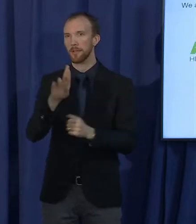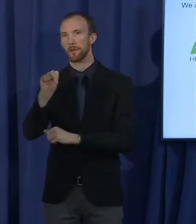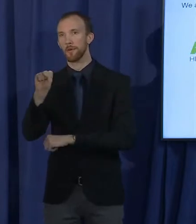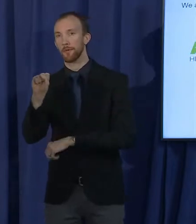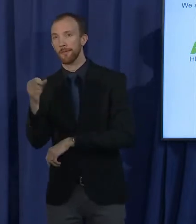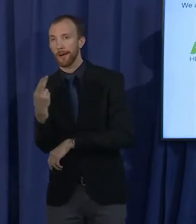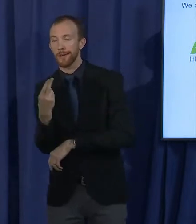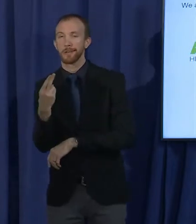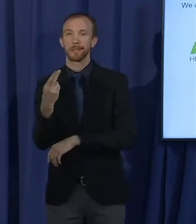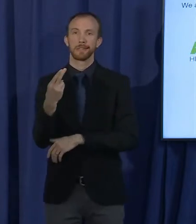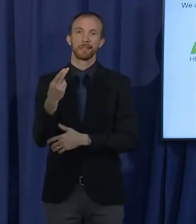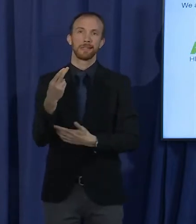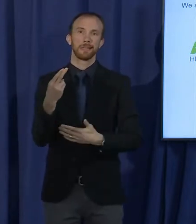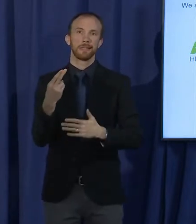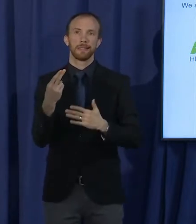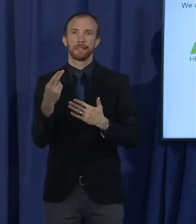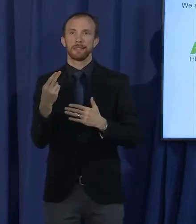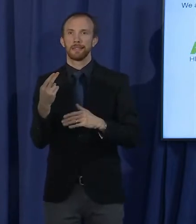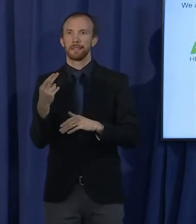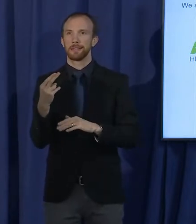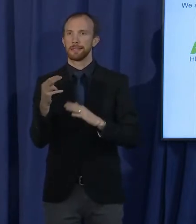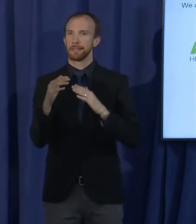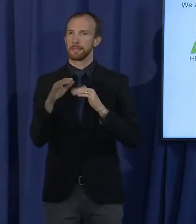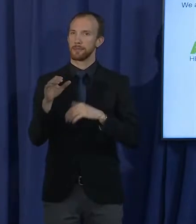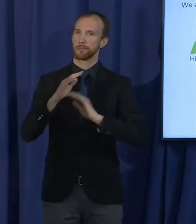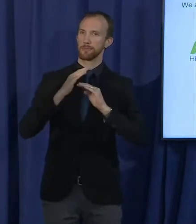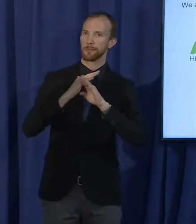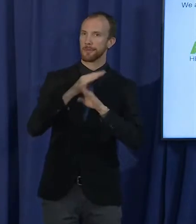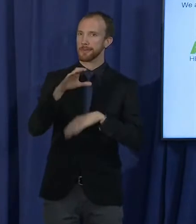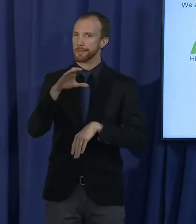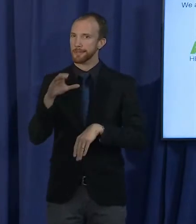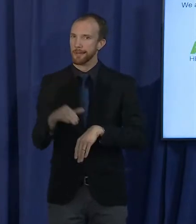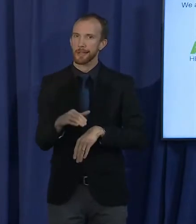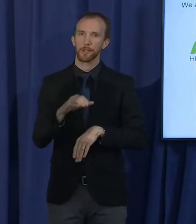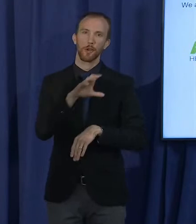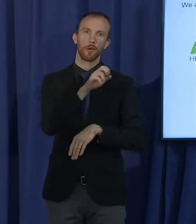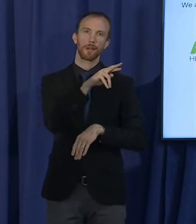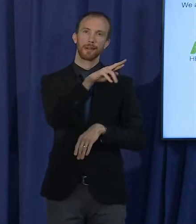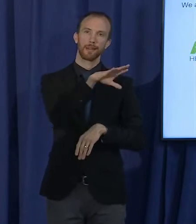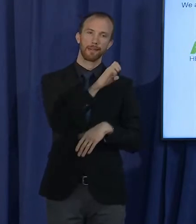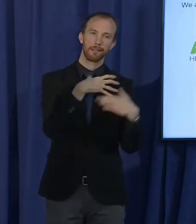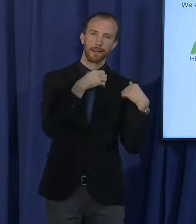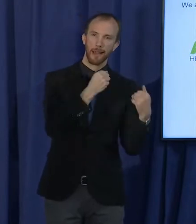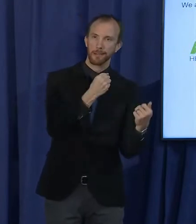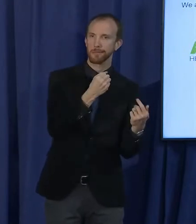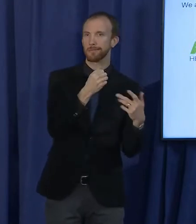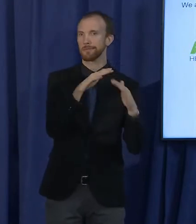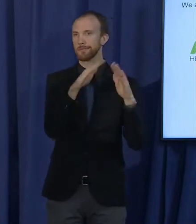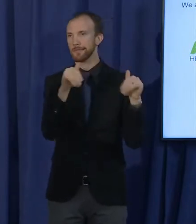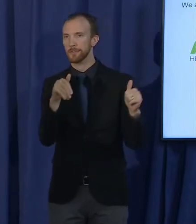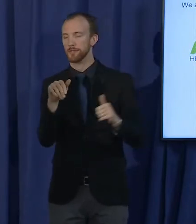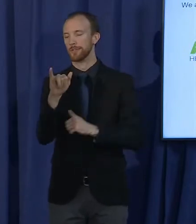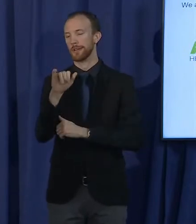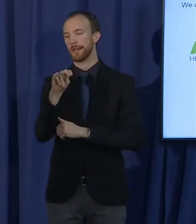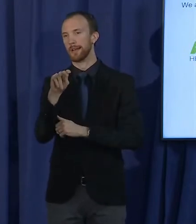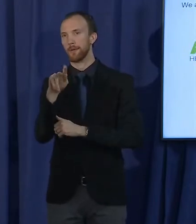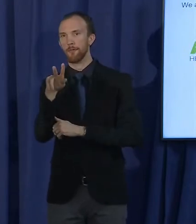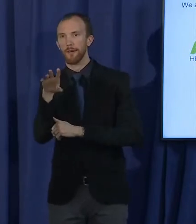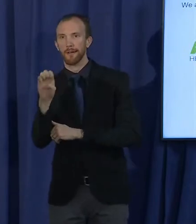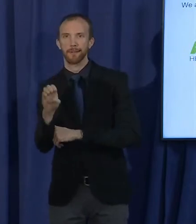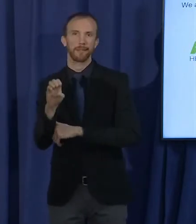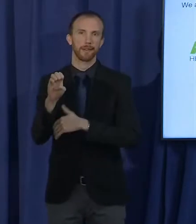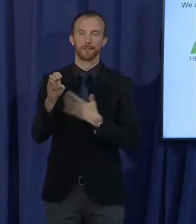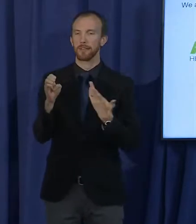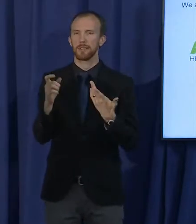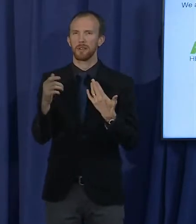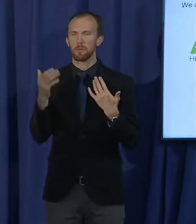City Pods, the Erie Family Health Center, and Innovative Express Care. We will be continually adding new partners in this